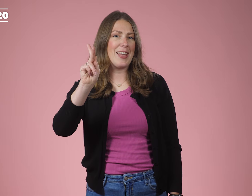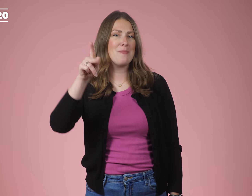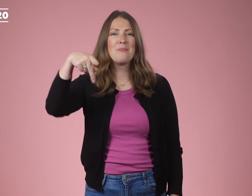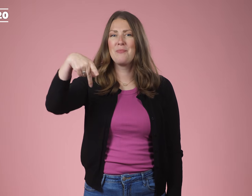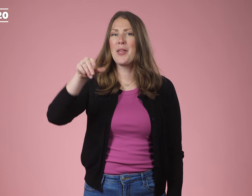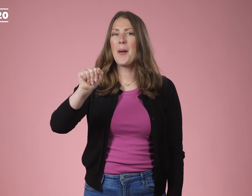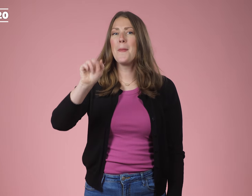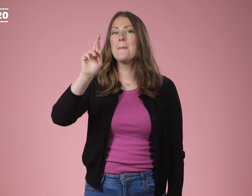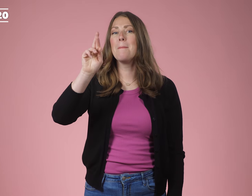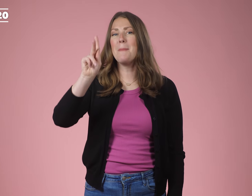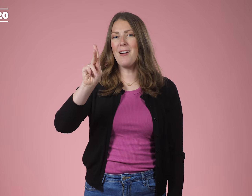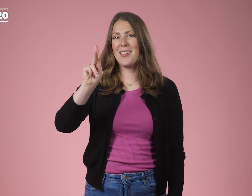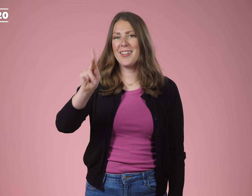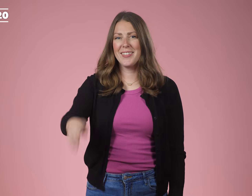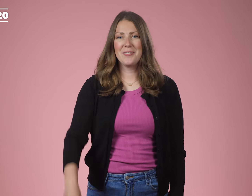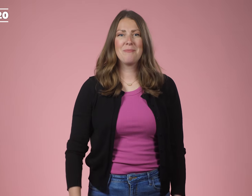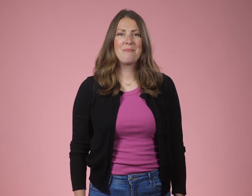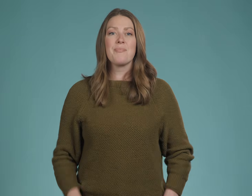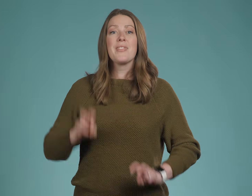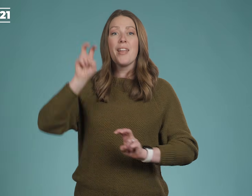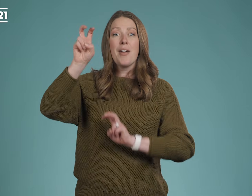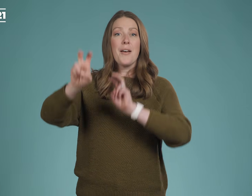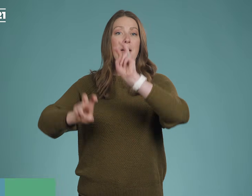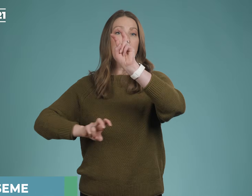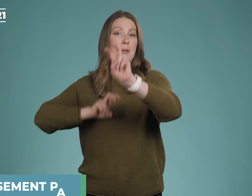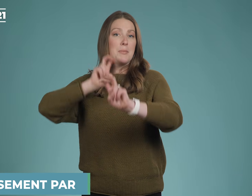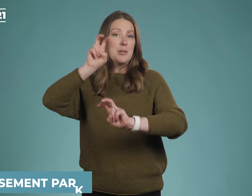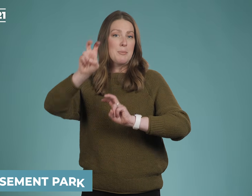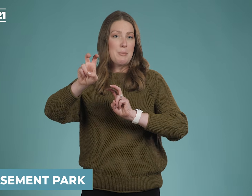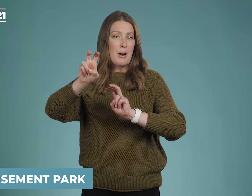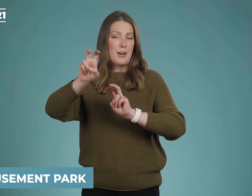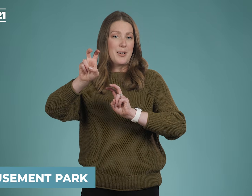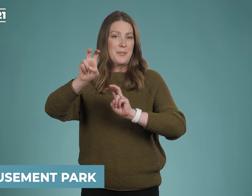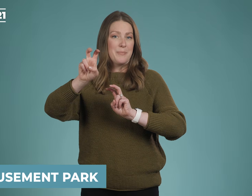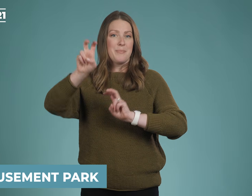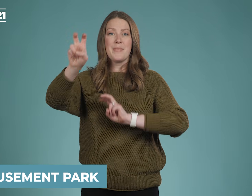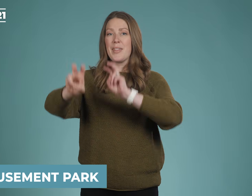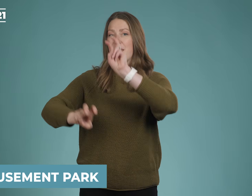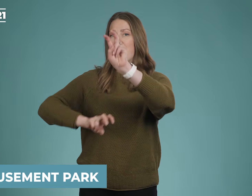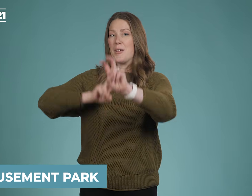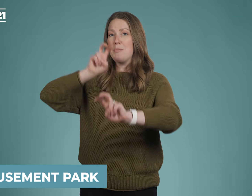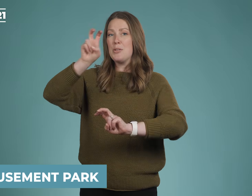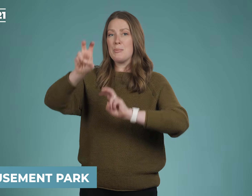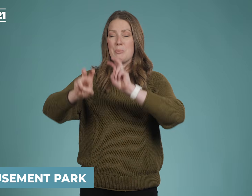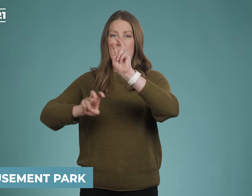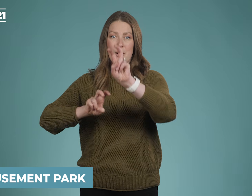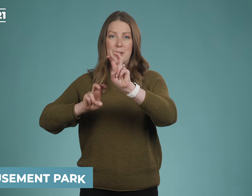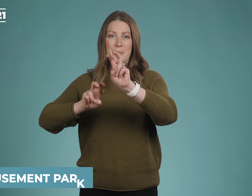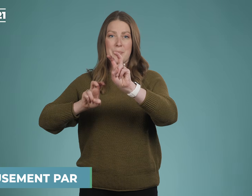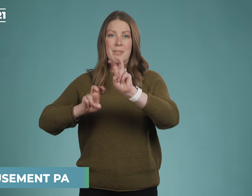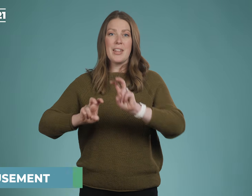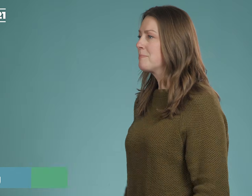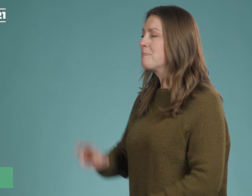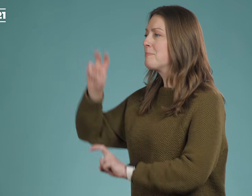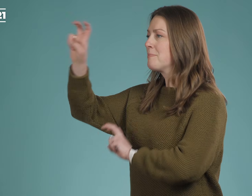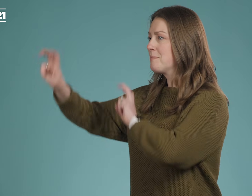P-A-R-K. Park. Amusement park. Amusement park. You have